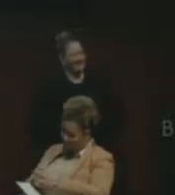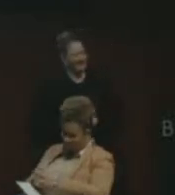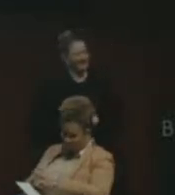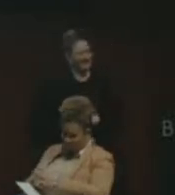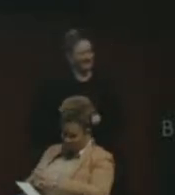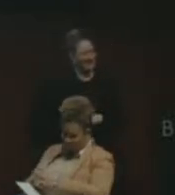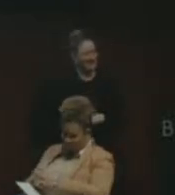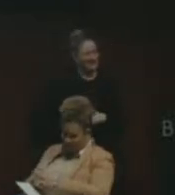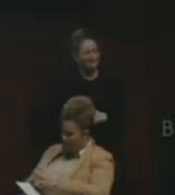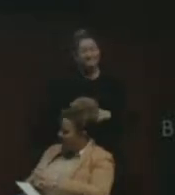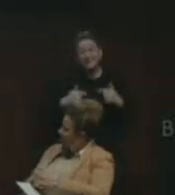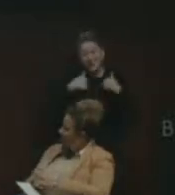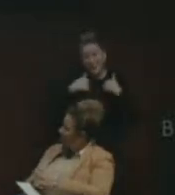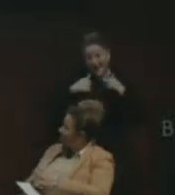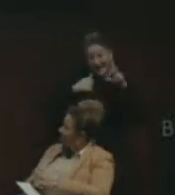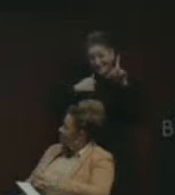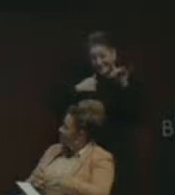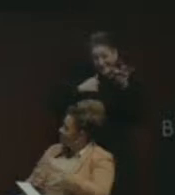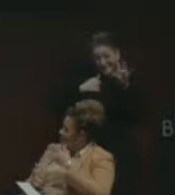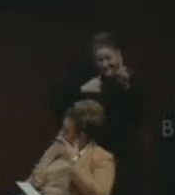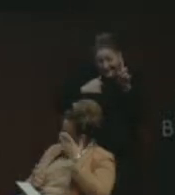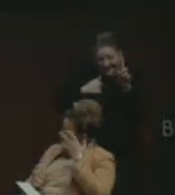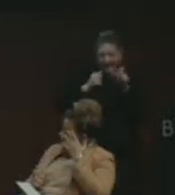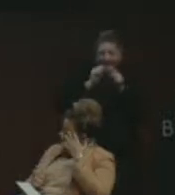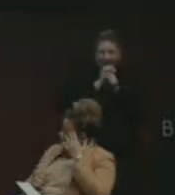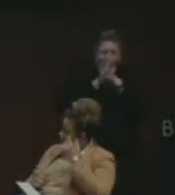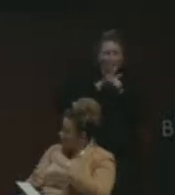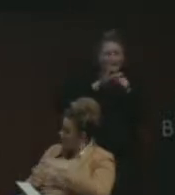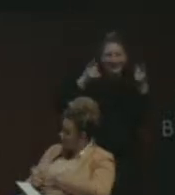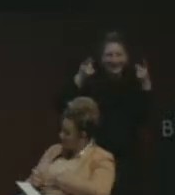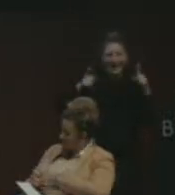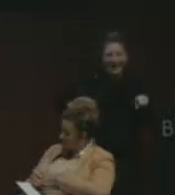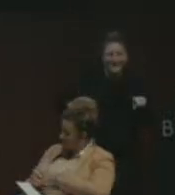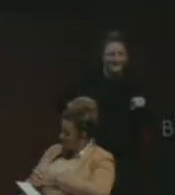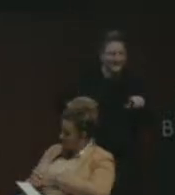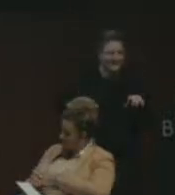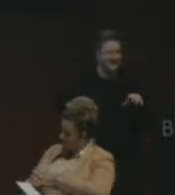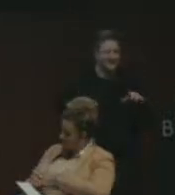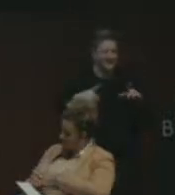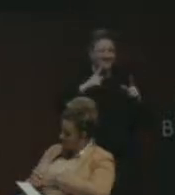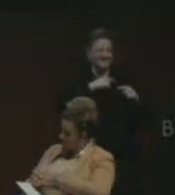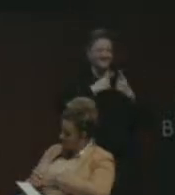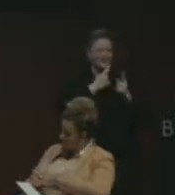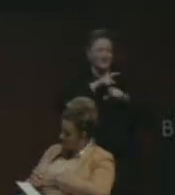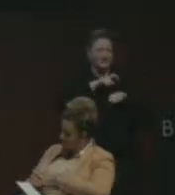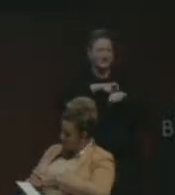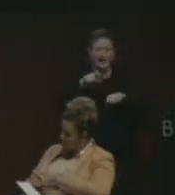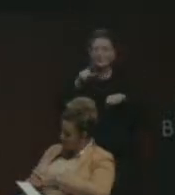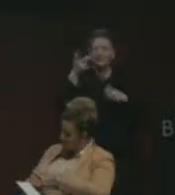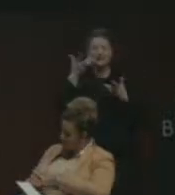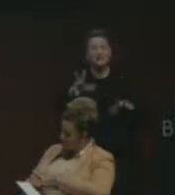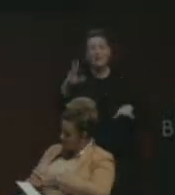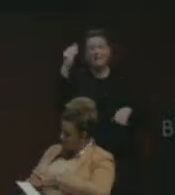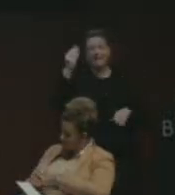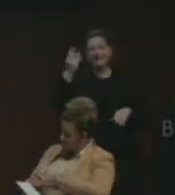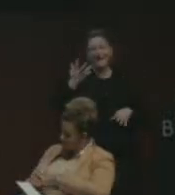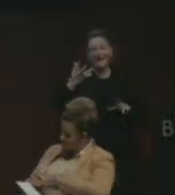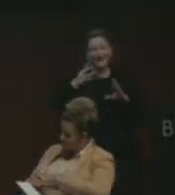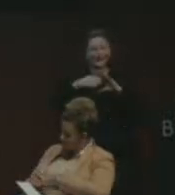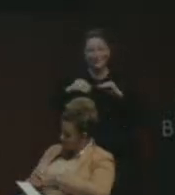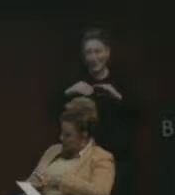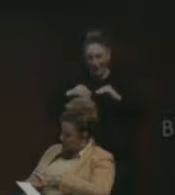And so I did. And then COVID came. And I had, since that first time when Myrtle didn't want me to tell her story, I have